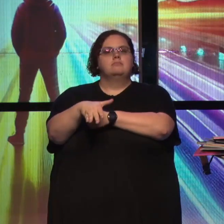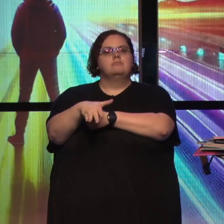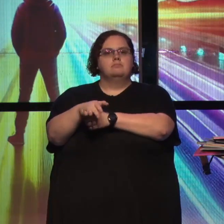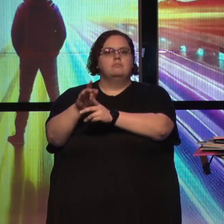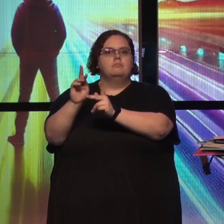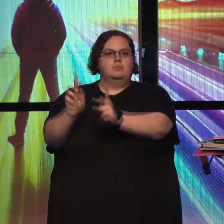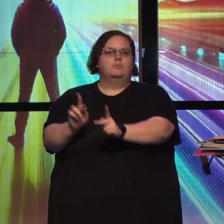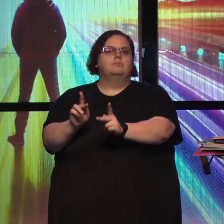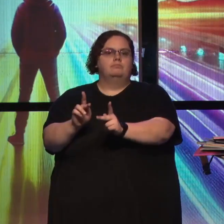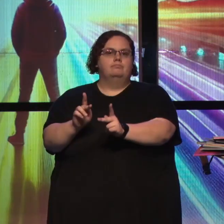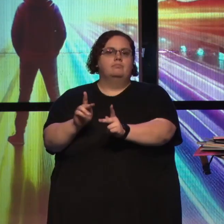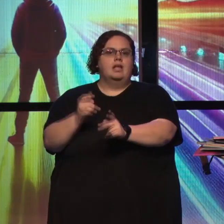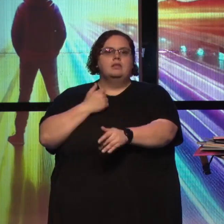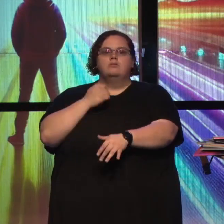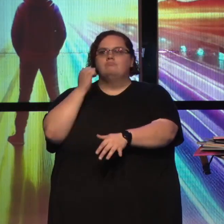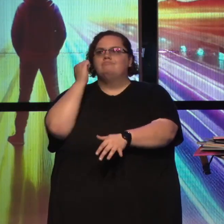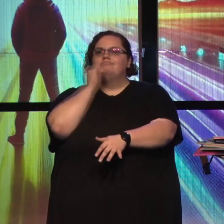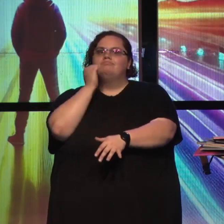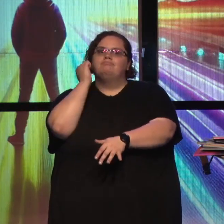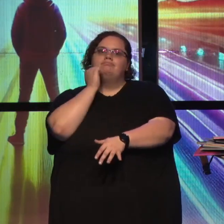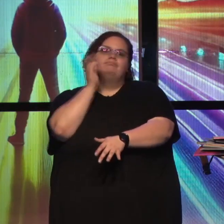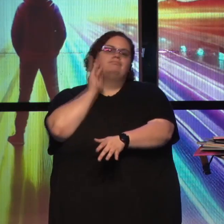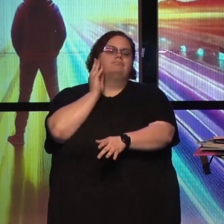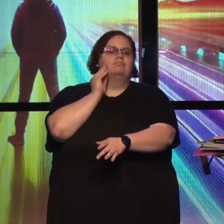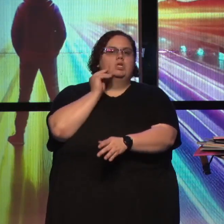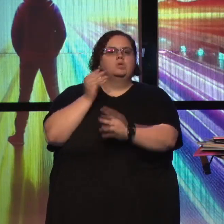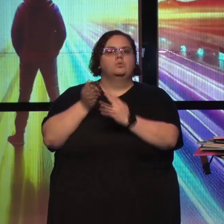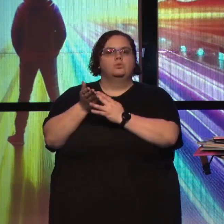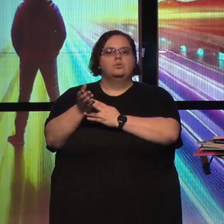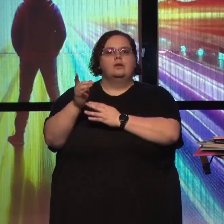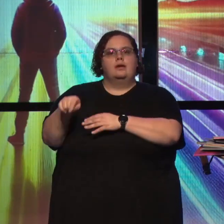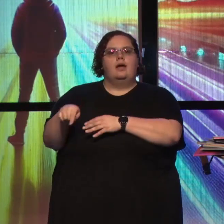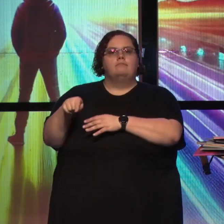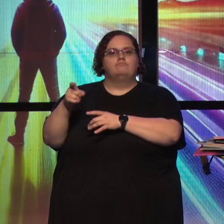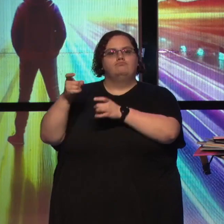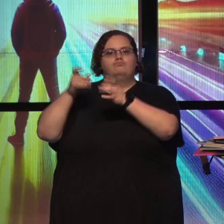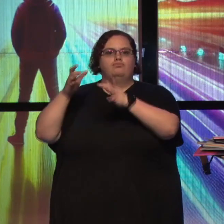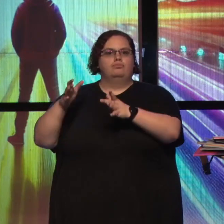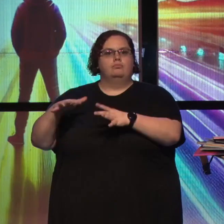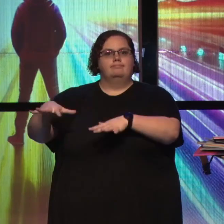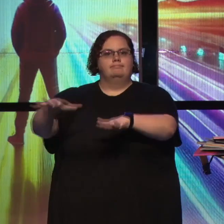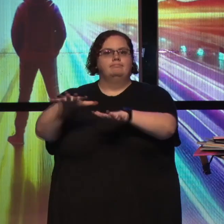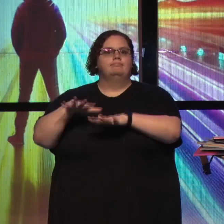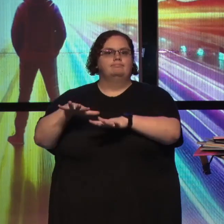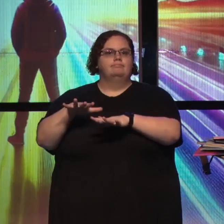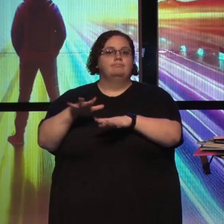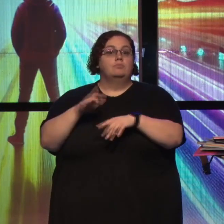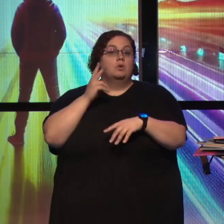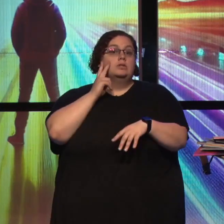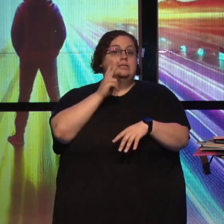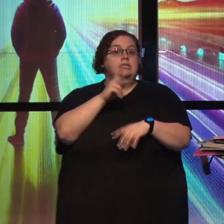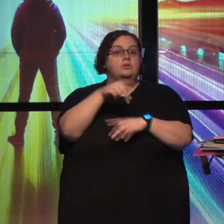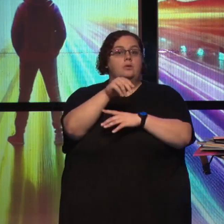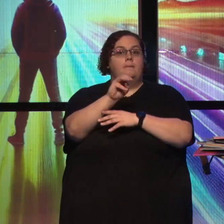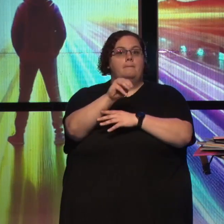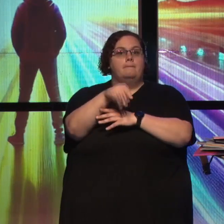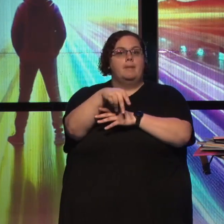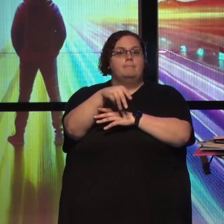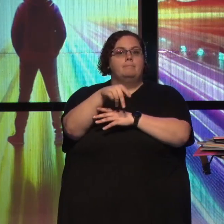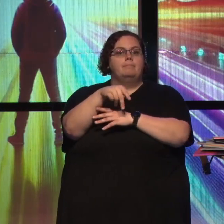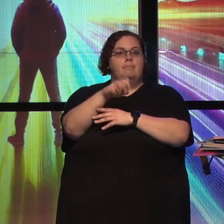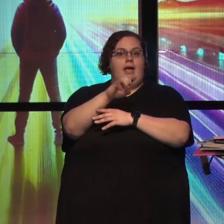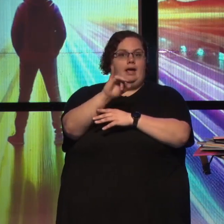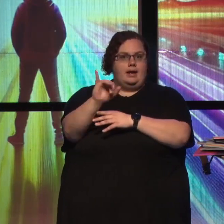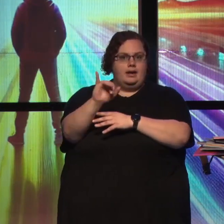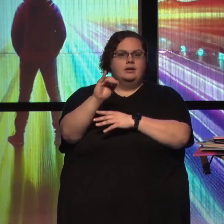And this was the daily experience throughout the empire. We have mosaics in Pompeii that show us that on certain houses you can read on the floor, it says